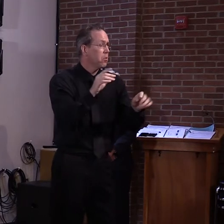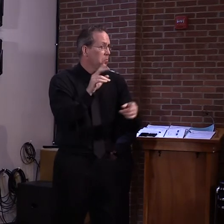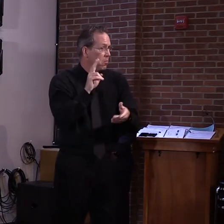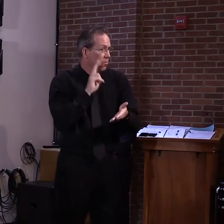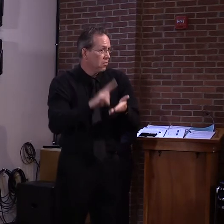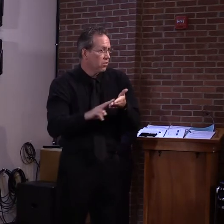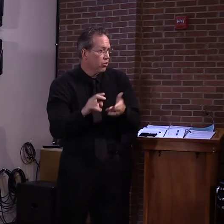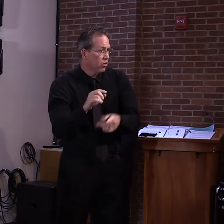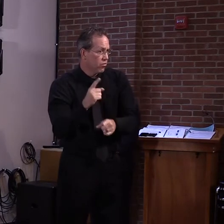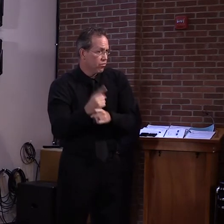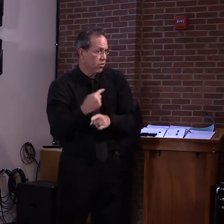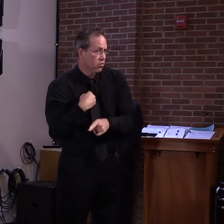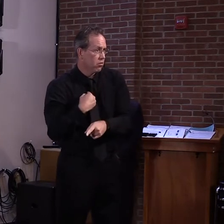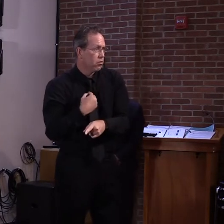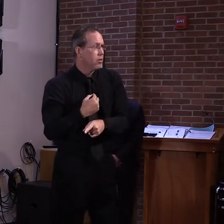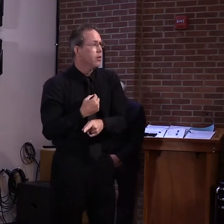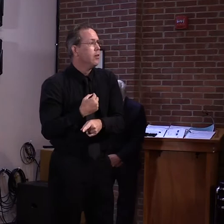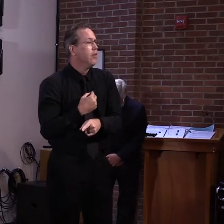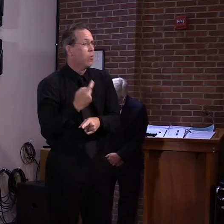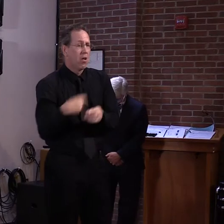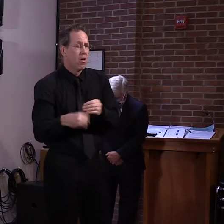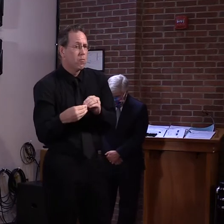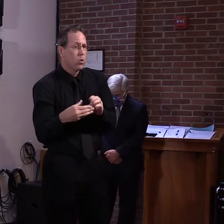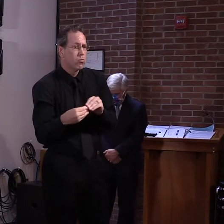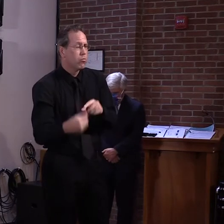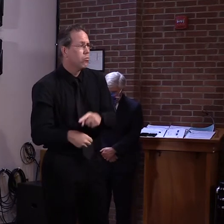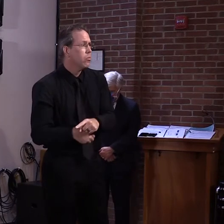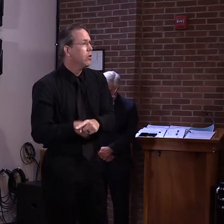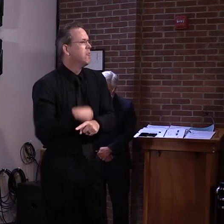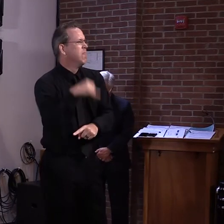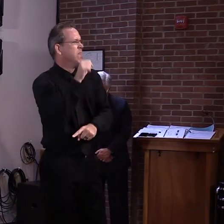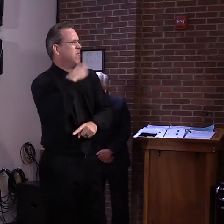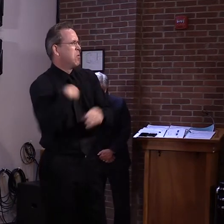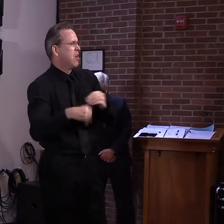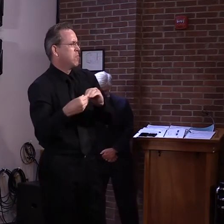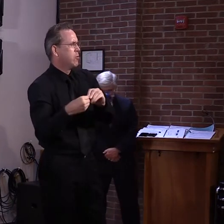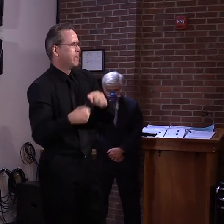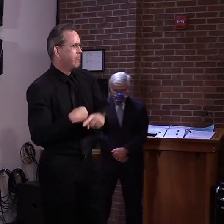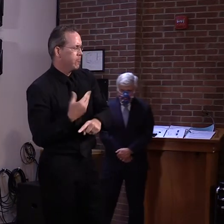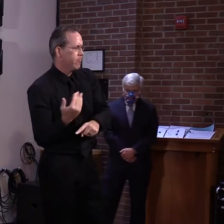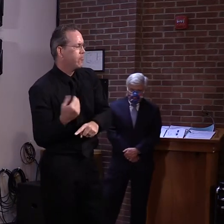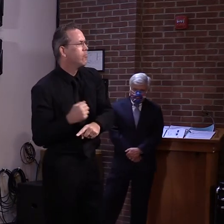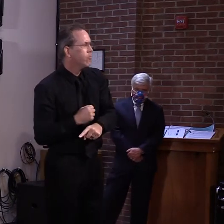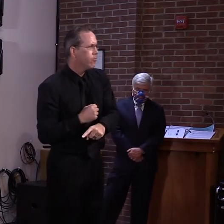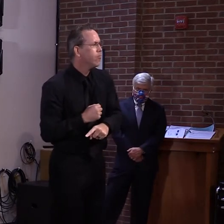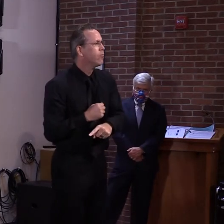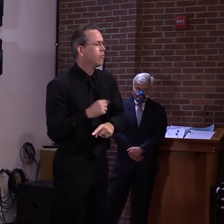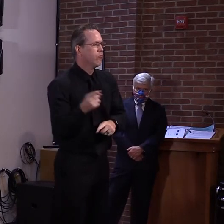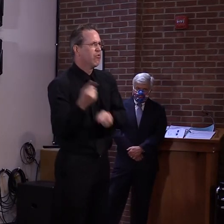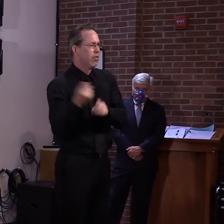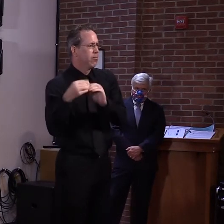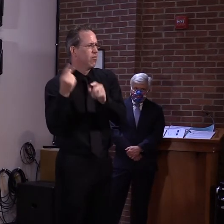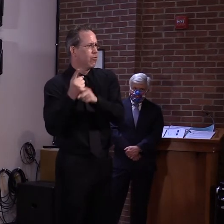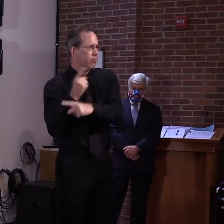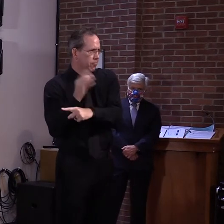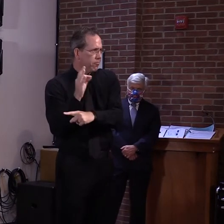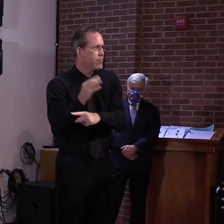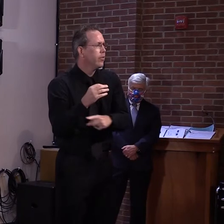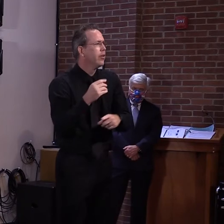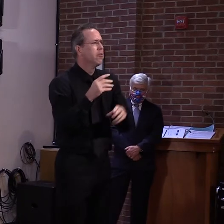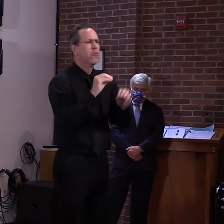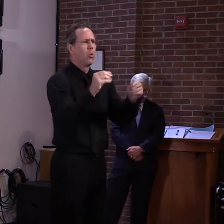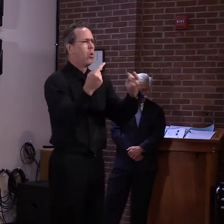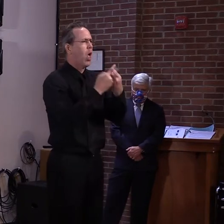Sure. I would be happy to, Governor. You are exactly right that there isn't really an inherent conflict between